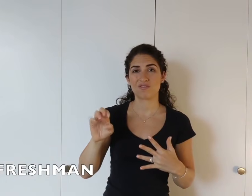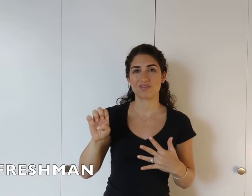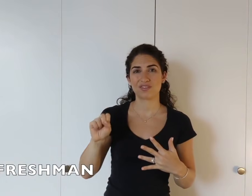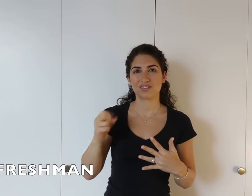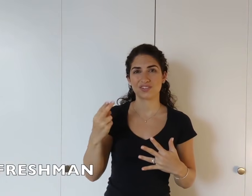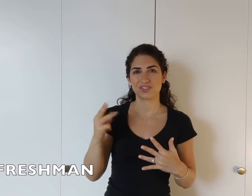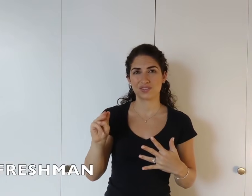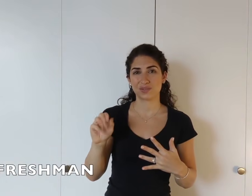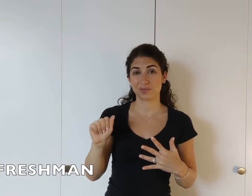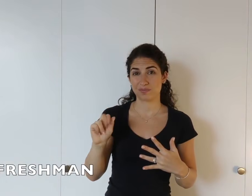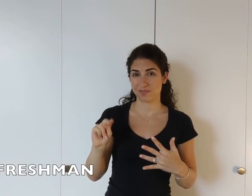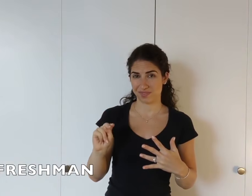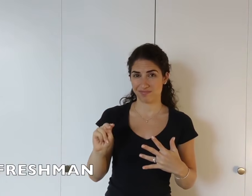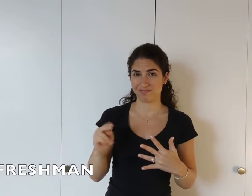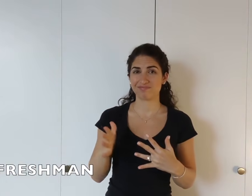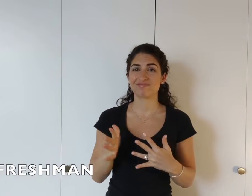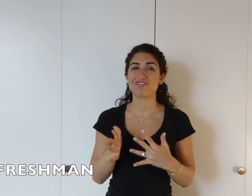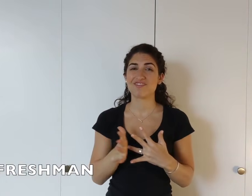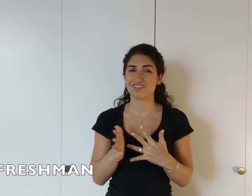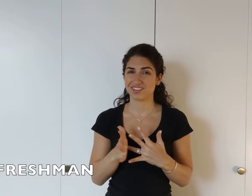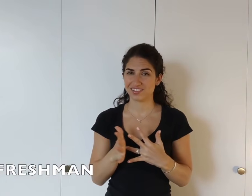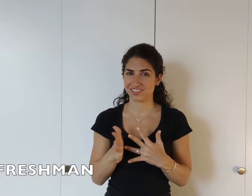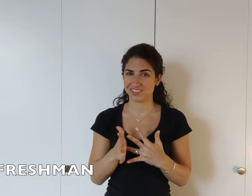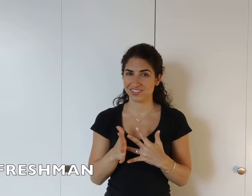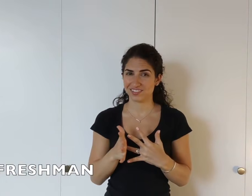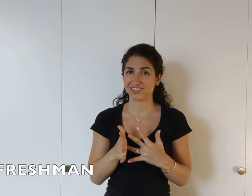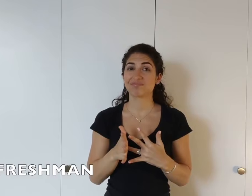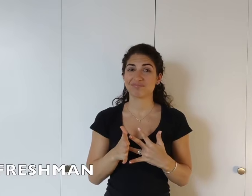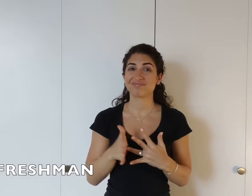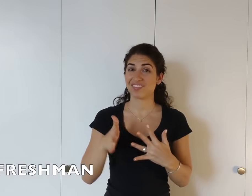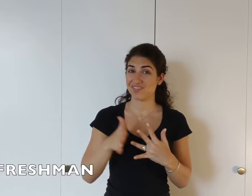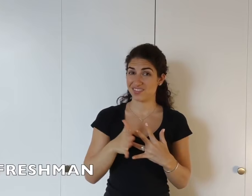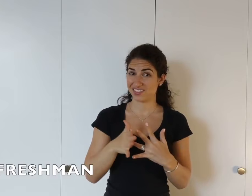Freshman is freshman. Freshman.